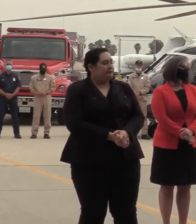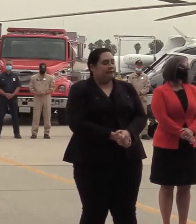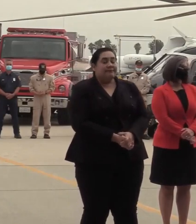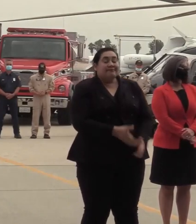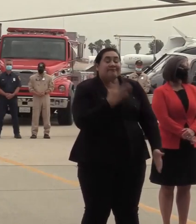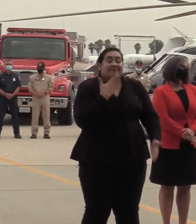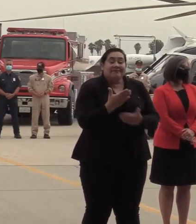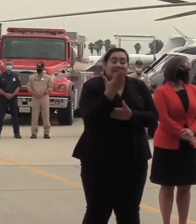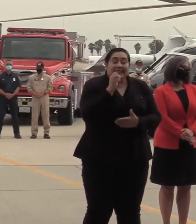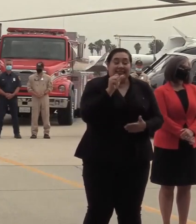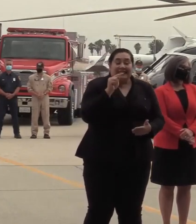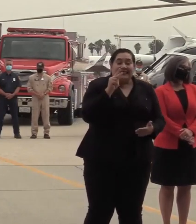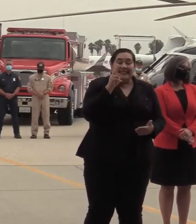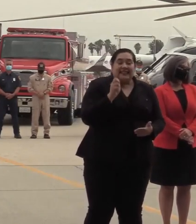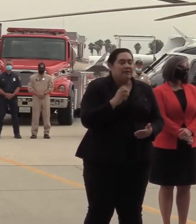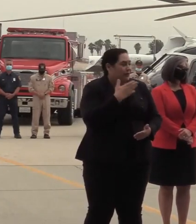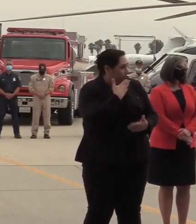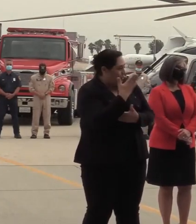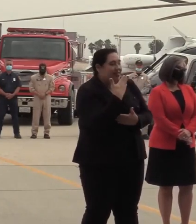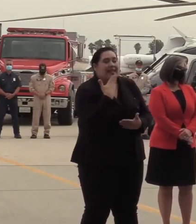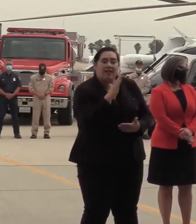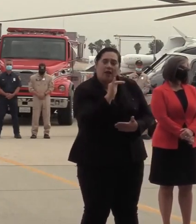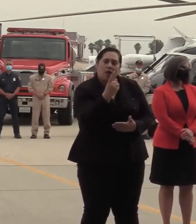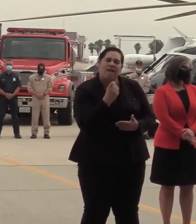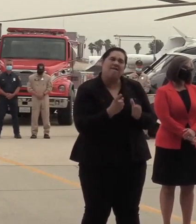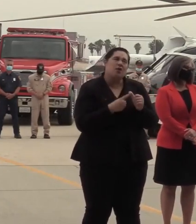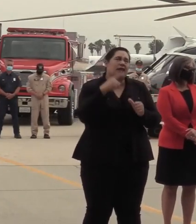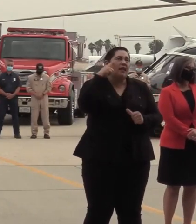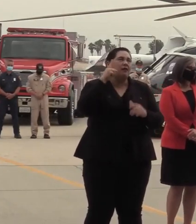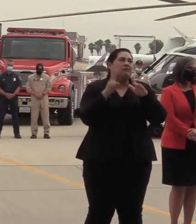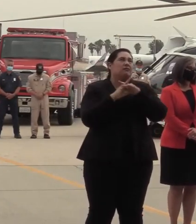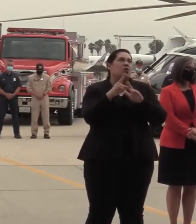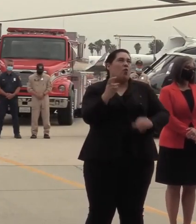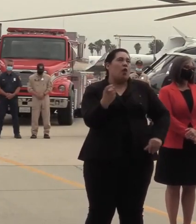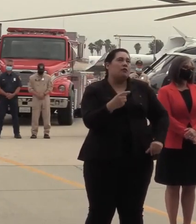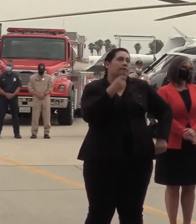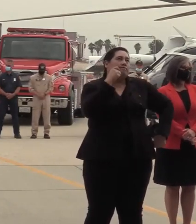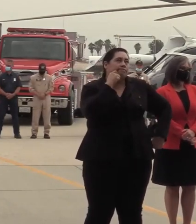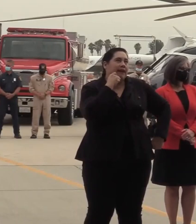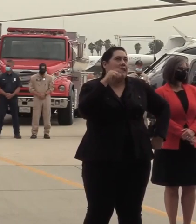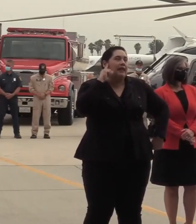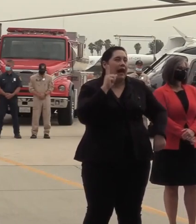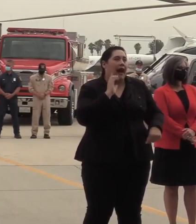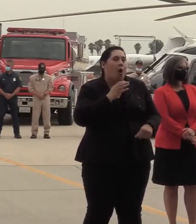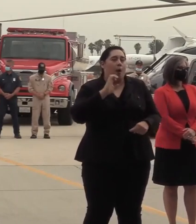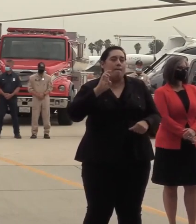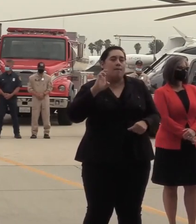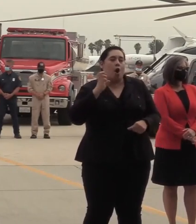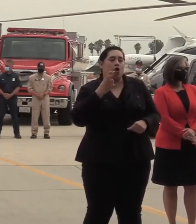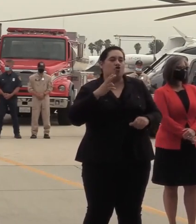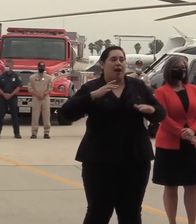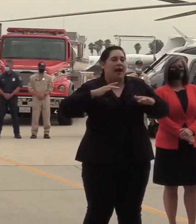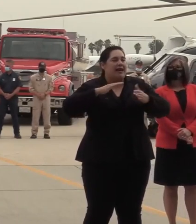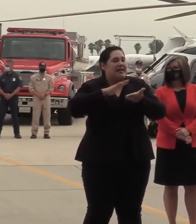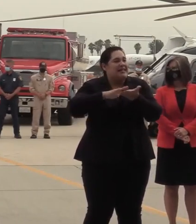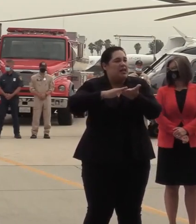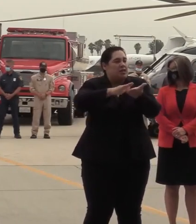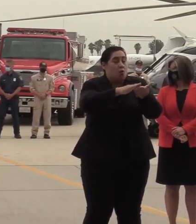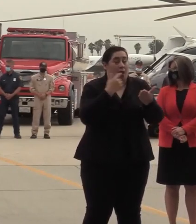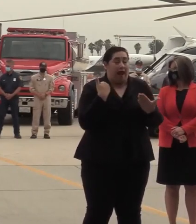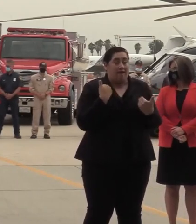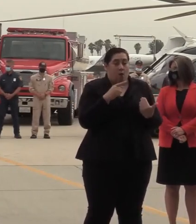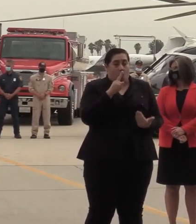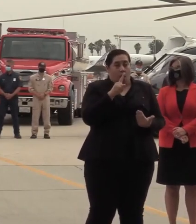Good morning, Steve. Thank you for that question. You know, the first thing I thought of when you asked that was our brush clearance. We have 131,000